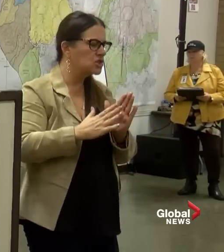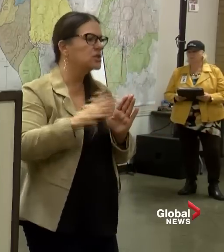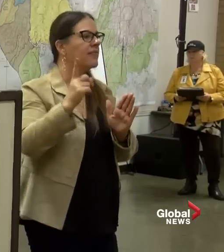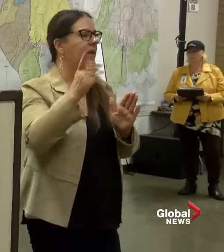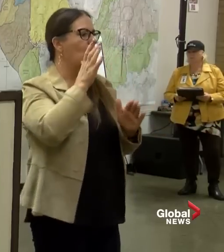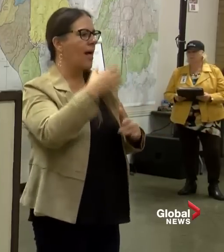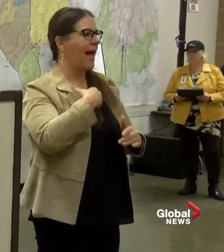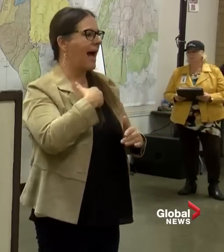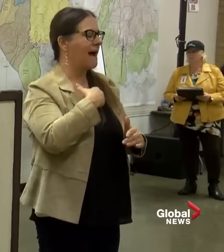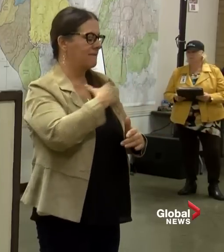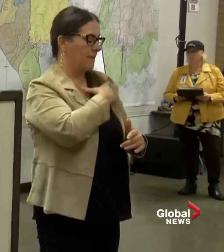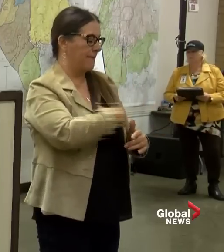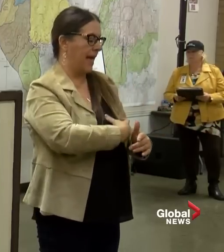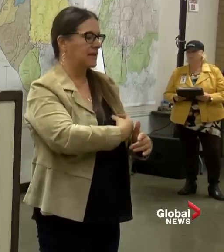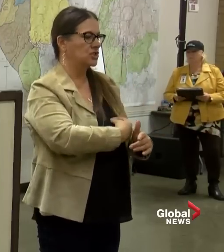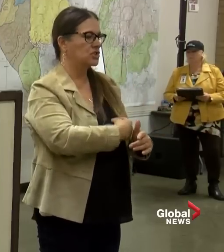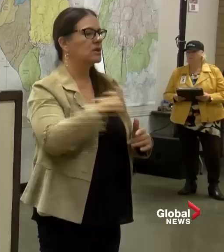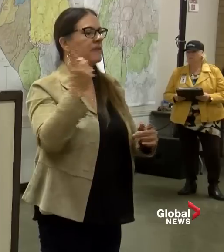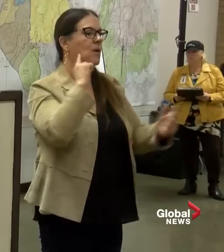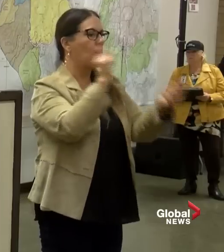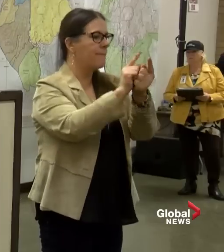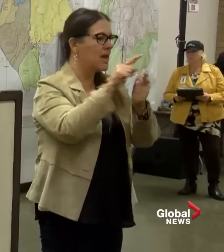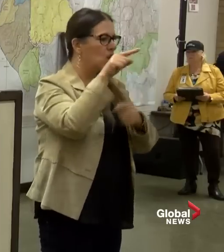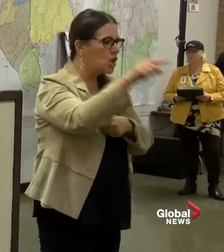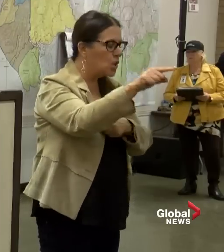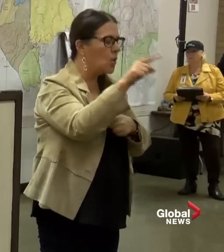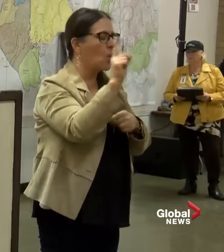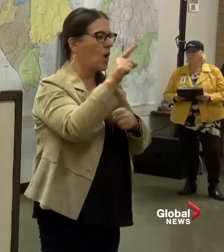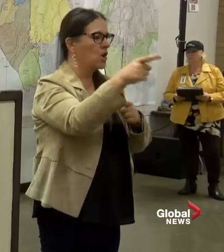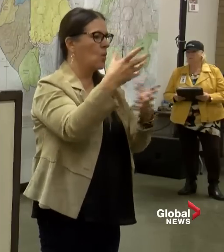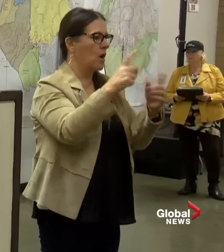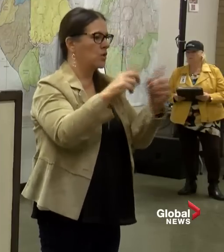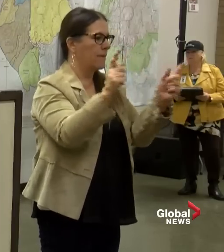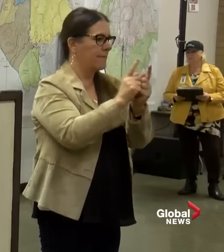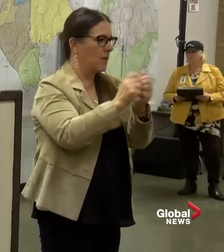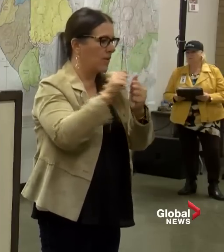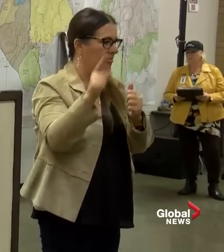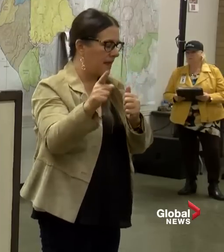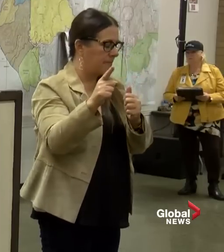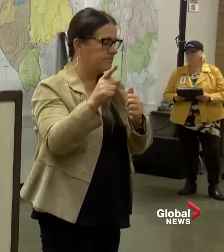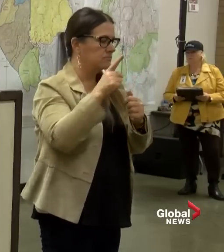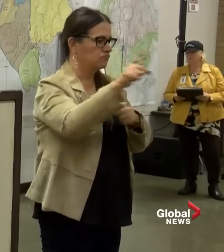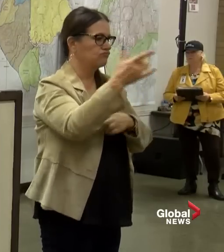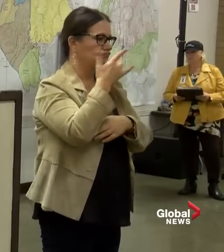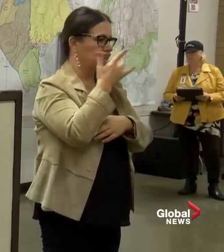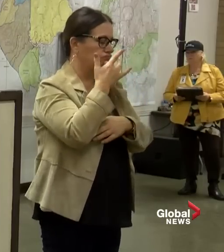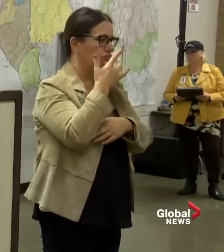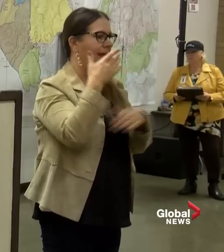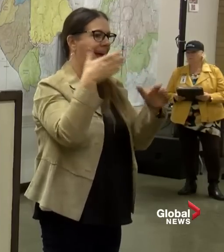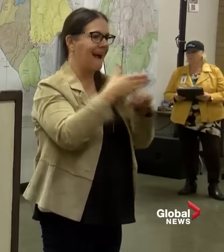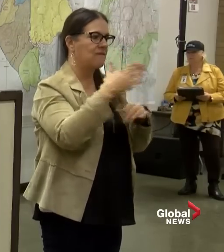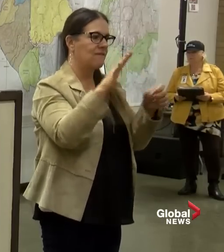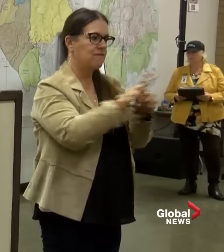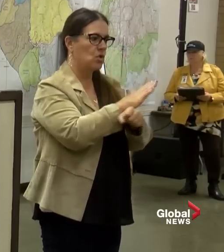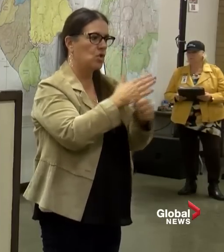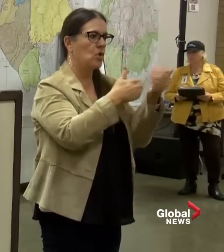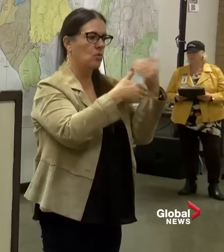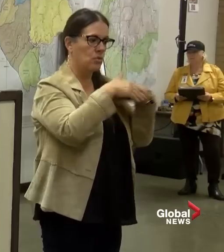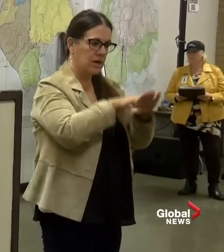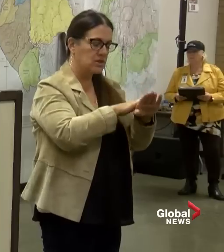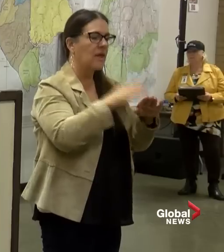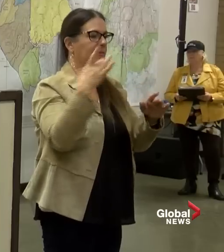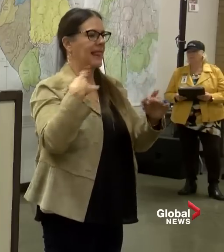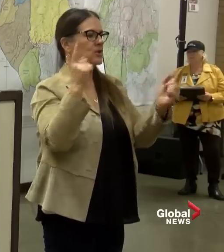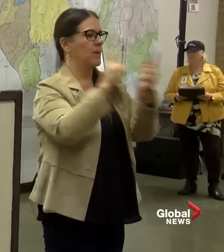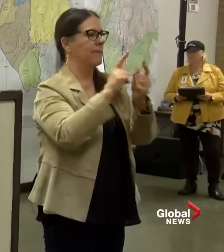will meet you at a location of your choice. Once we have full reentry, they tend to like to meet you at your home. But